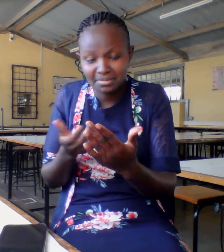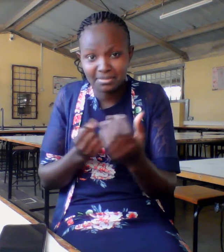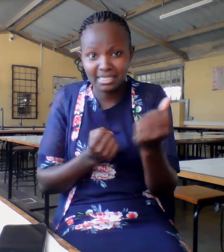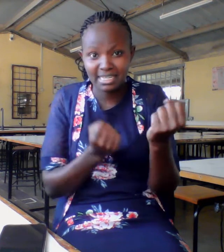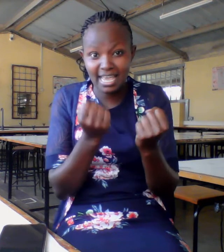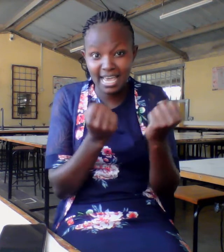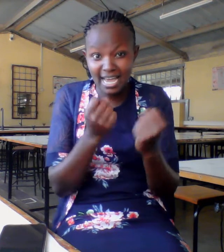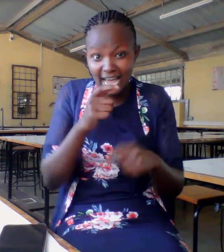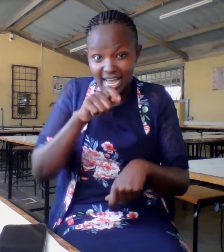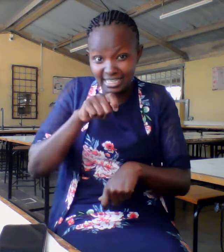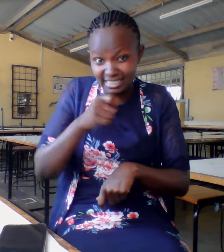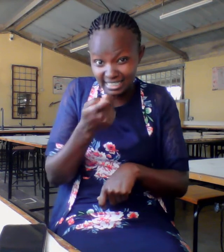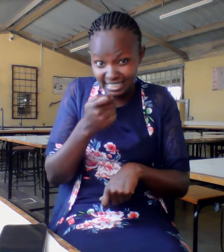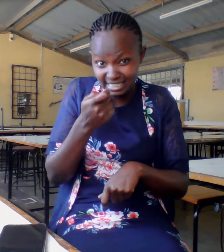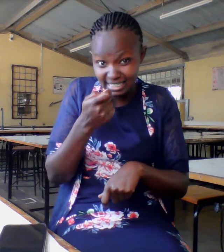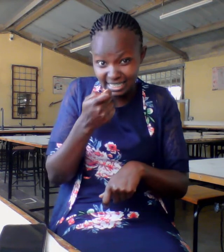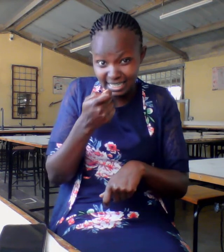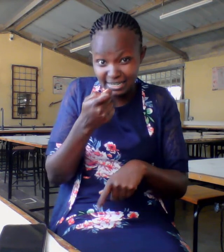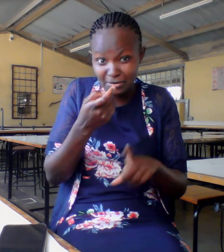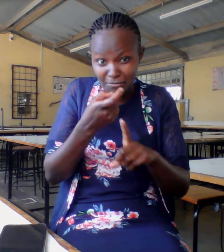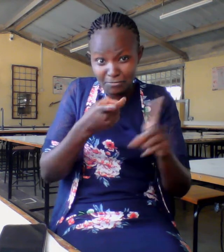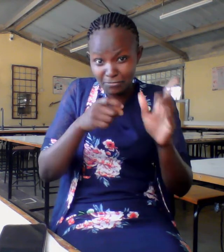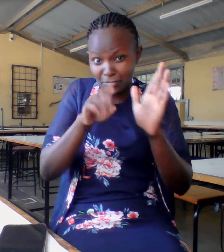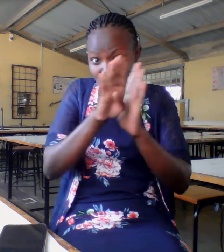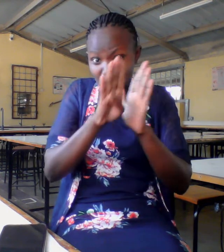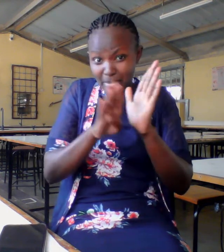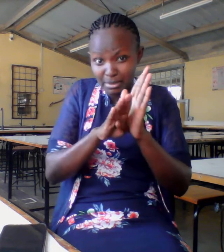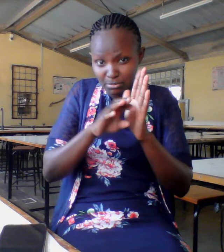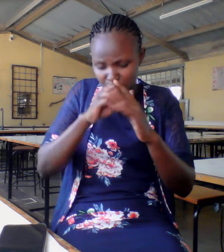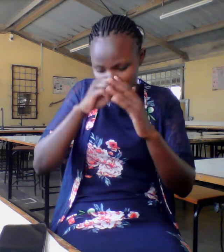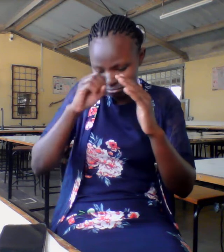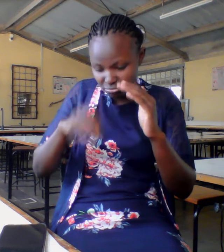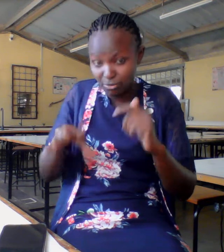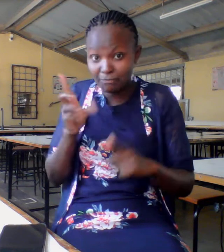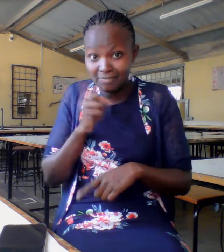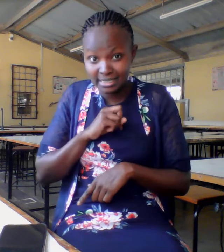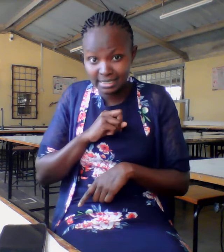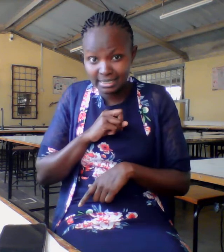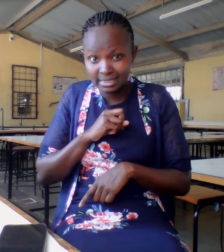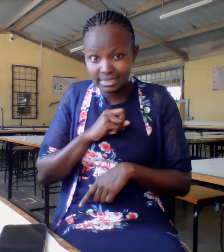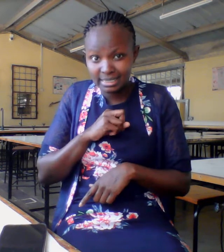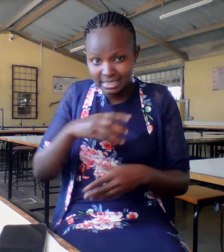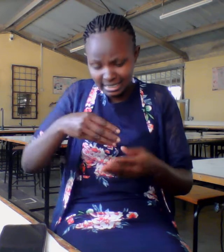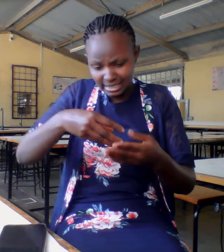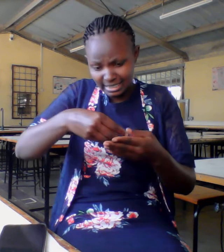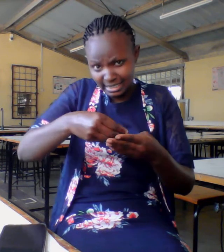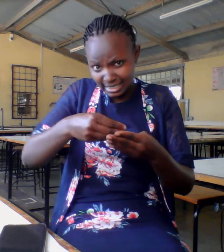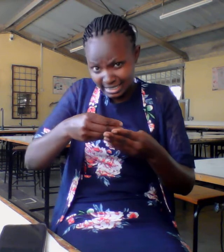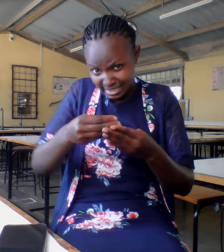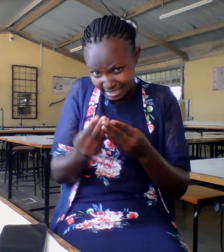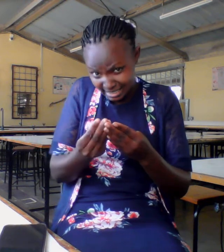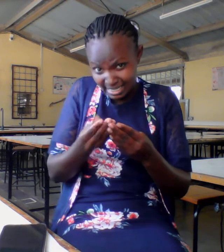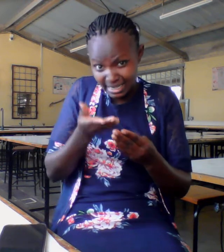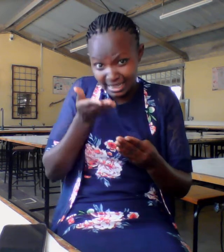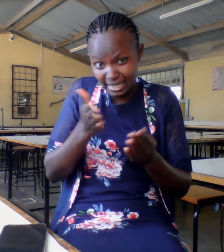the Bible, from the back of the Bible. A seller tag was attached to the